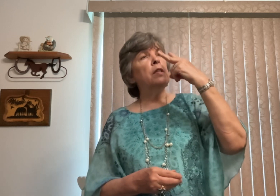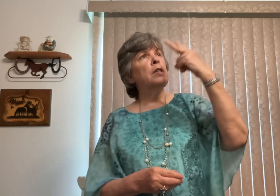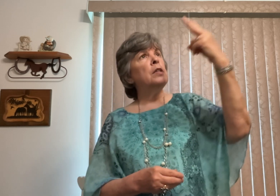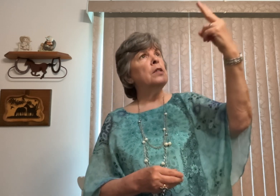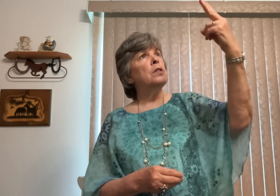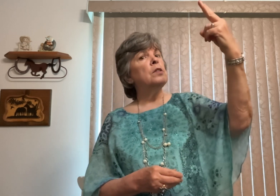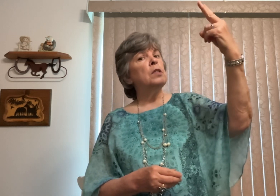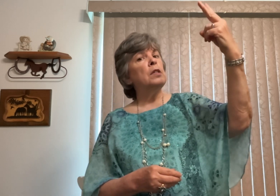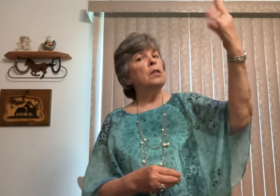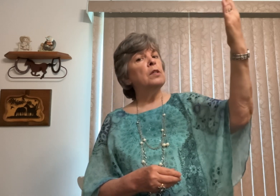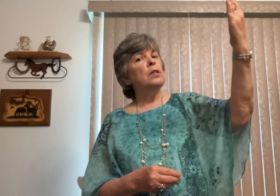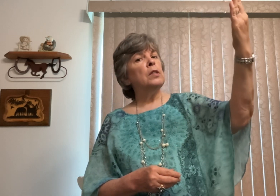See thee